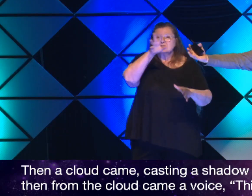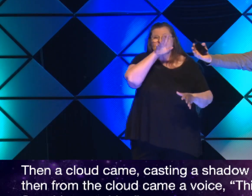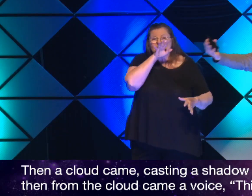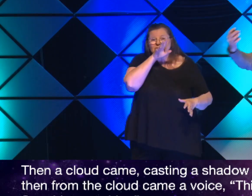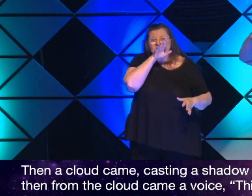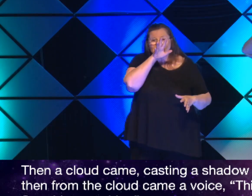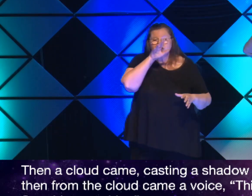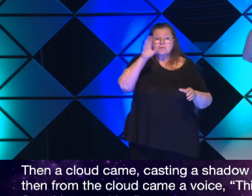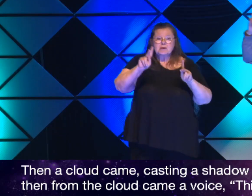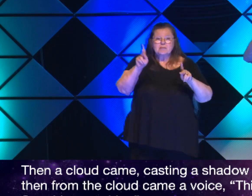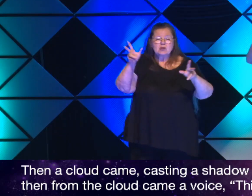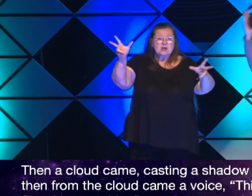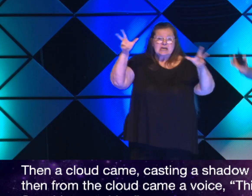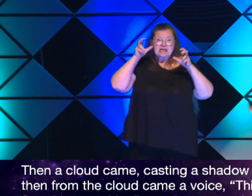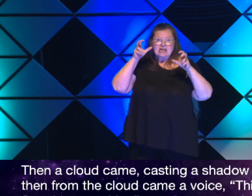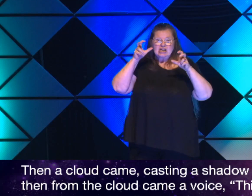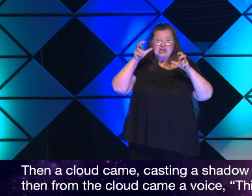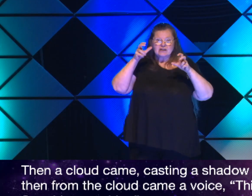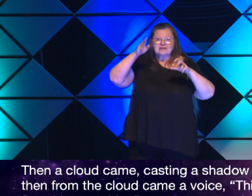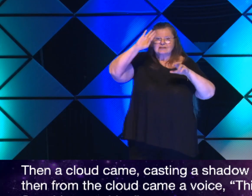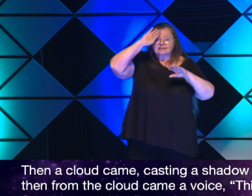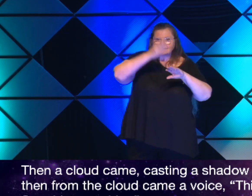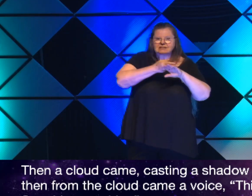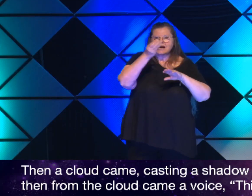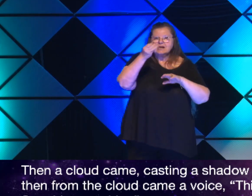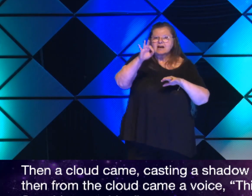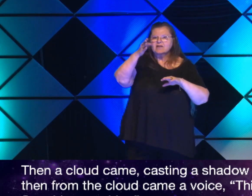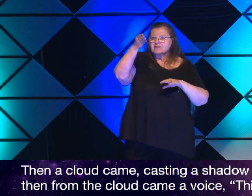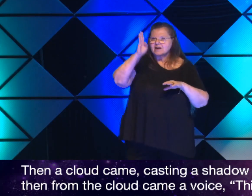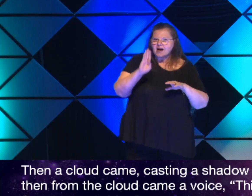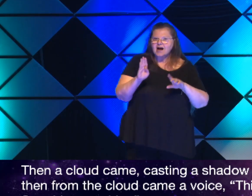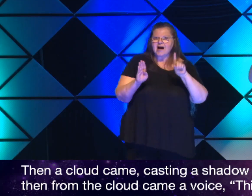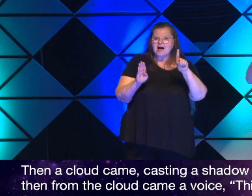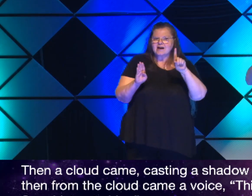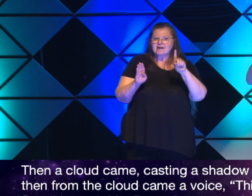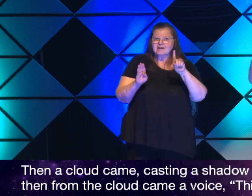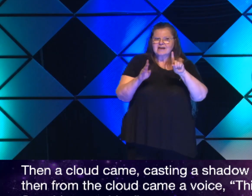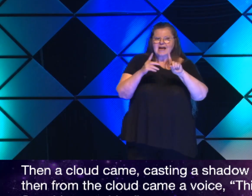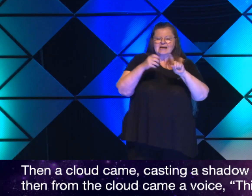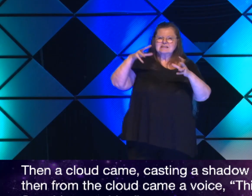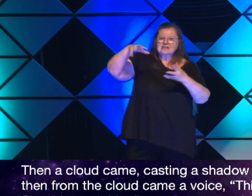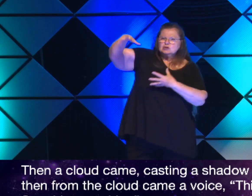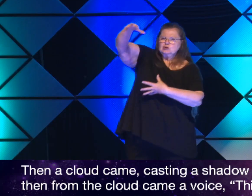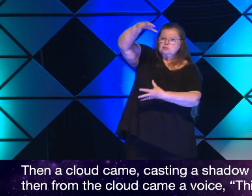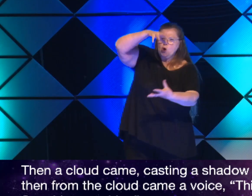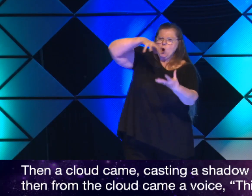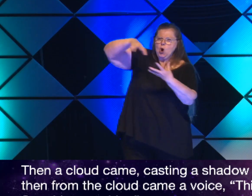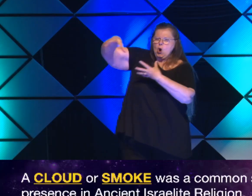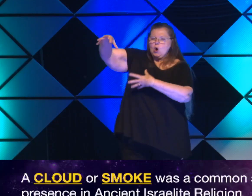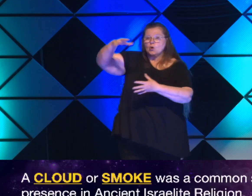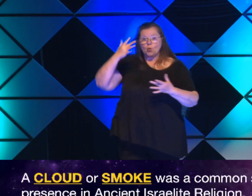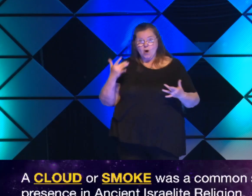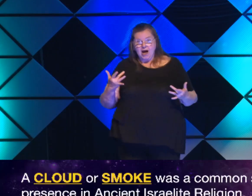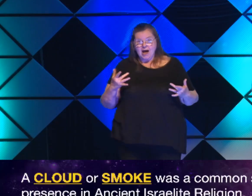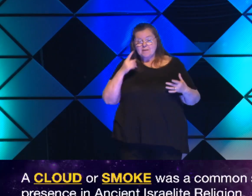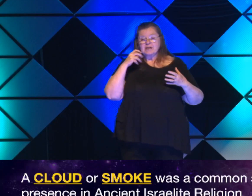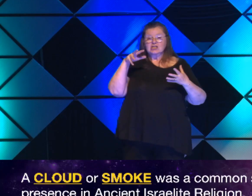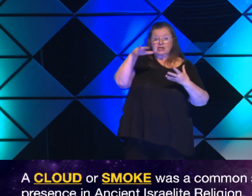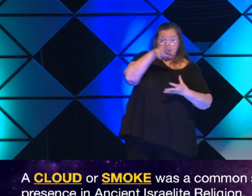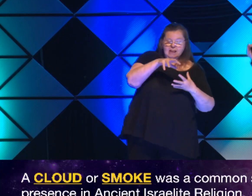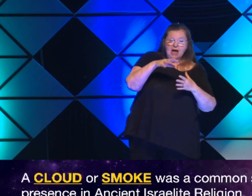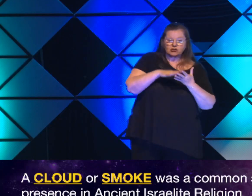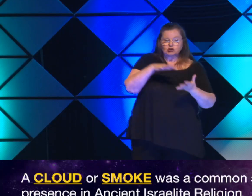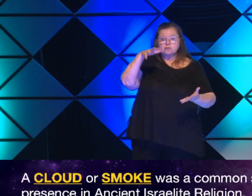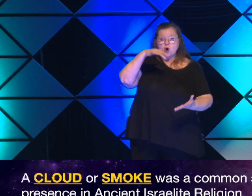people can hear this phrase, Son of God. And it's in a cloud of smoke. Why is that? Because a cloud and smoke